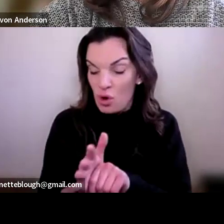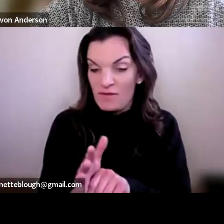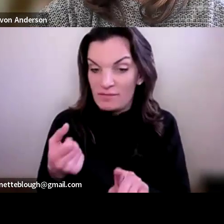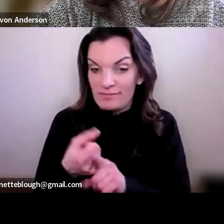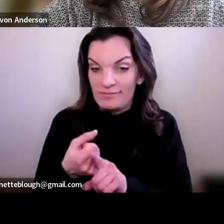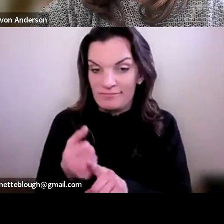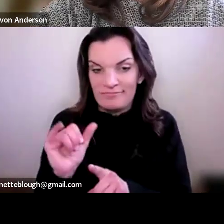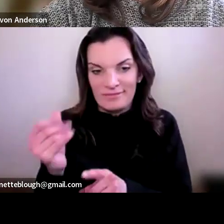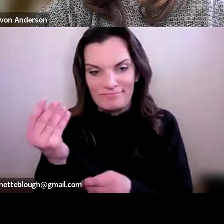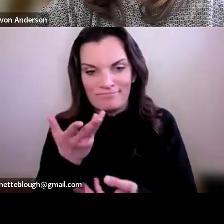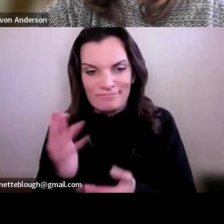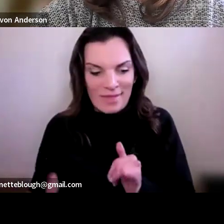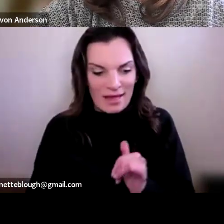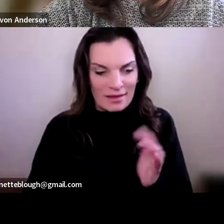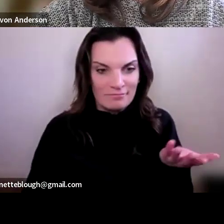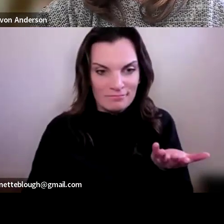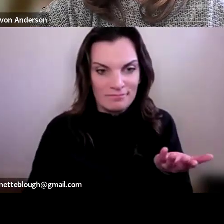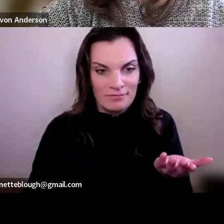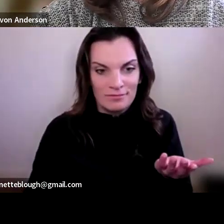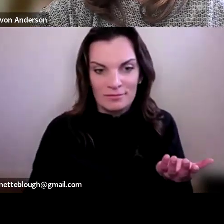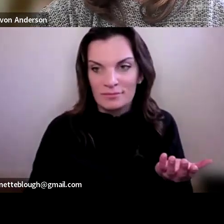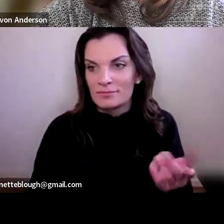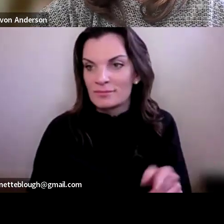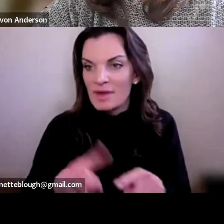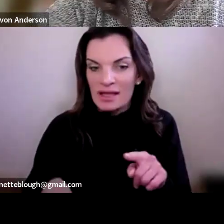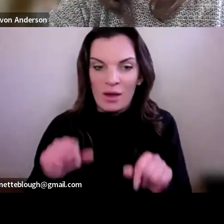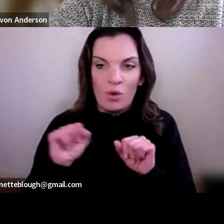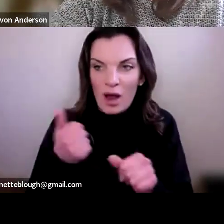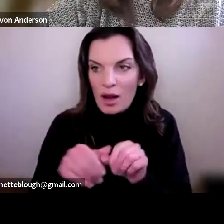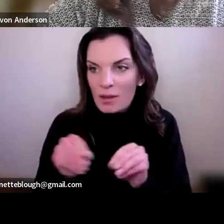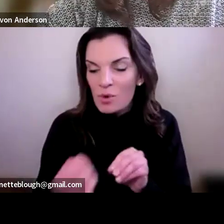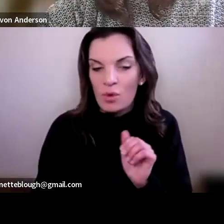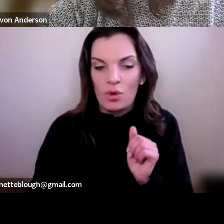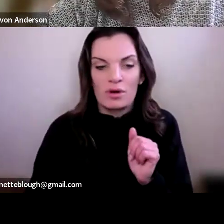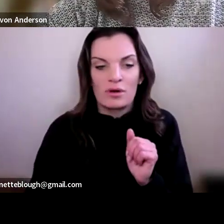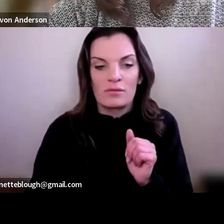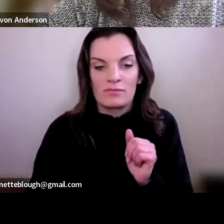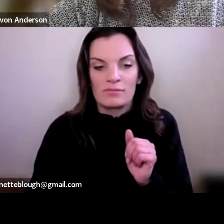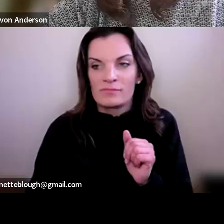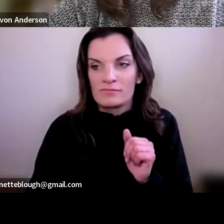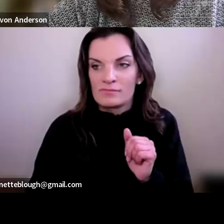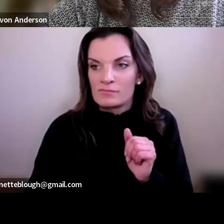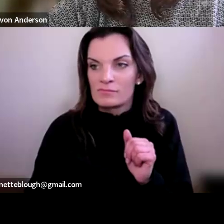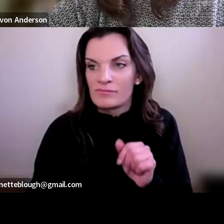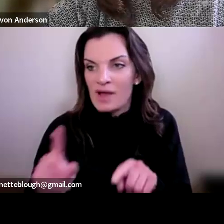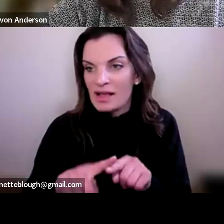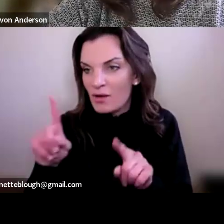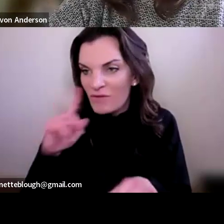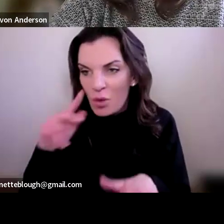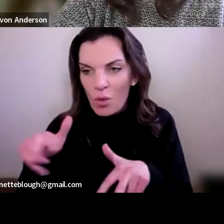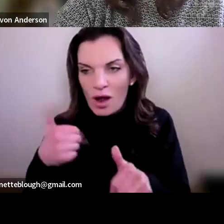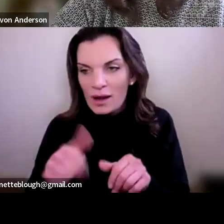feedback like, I can't work out anymore. I can't go outside for a walk, or my sleep has been